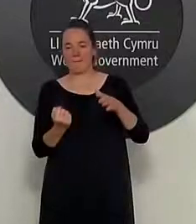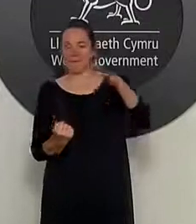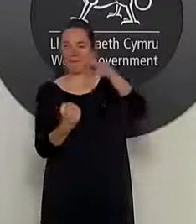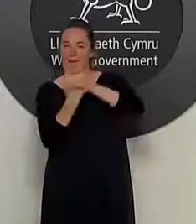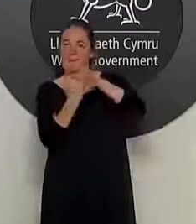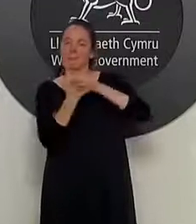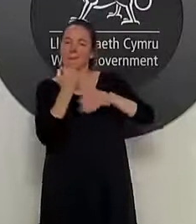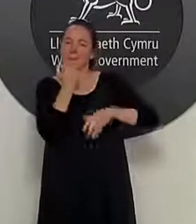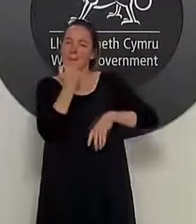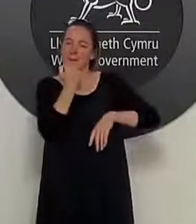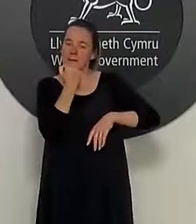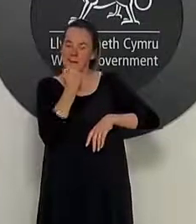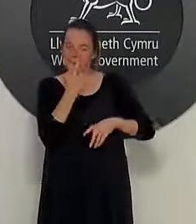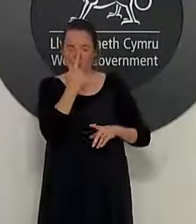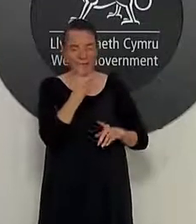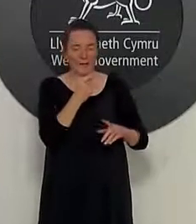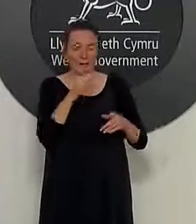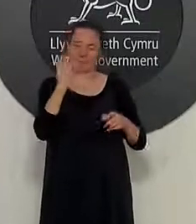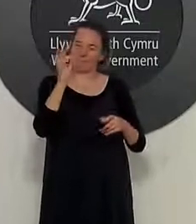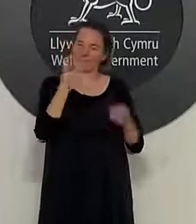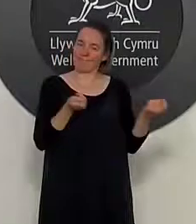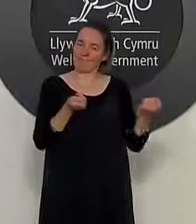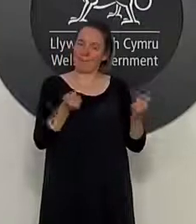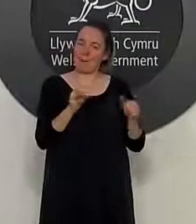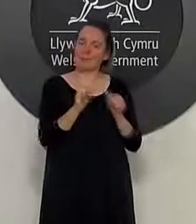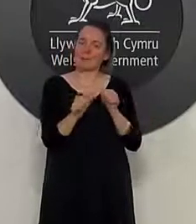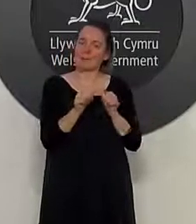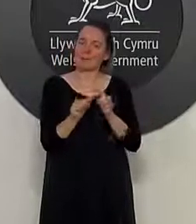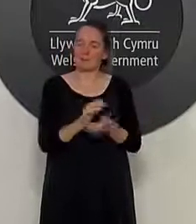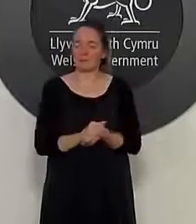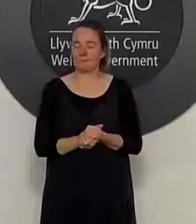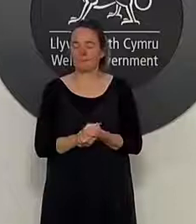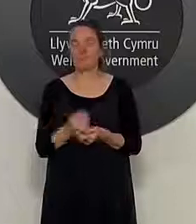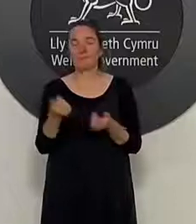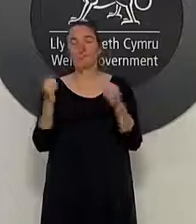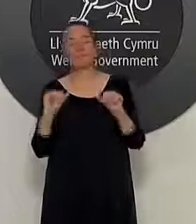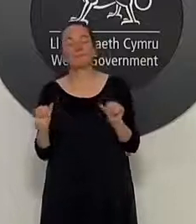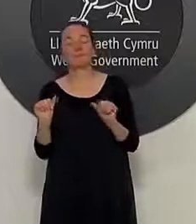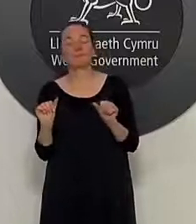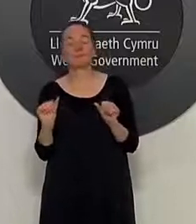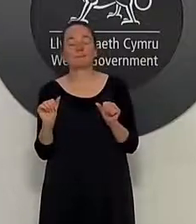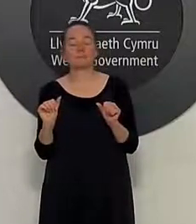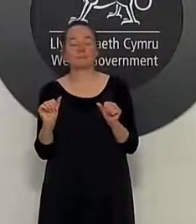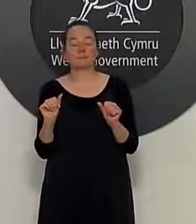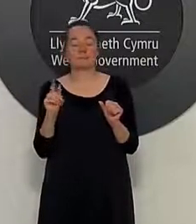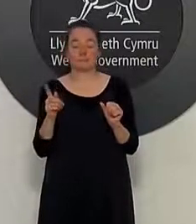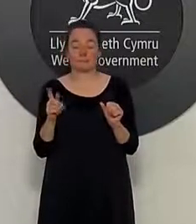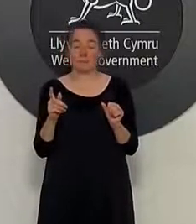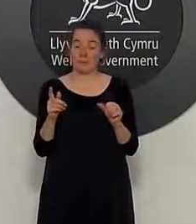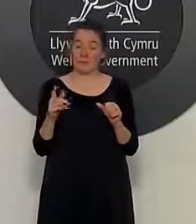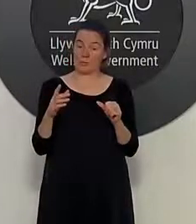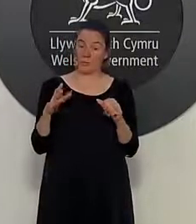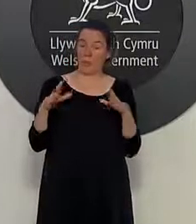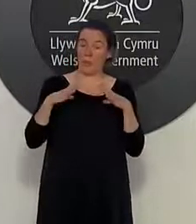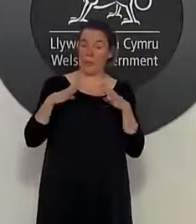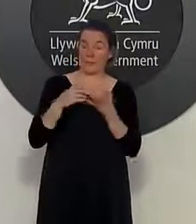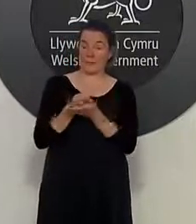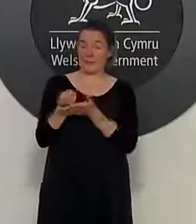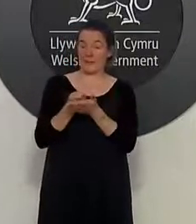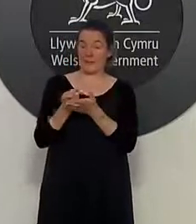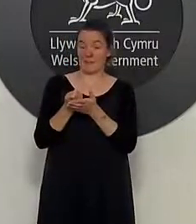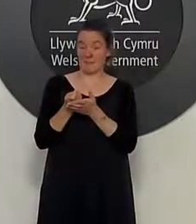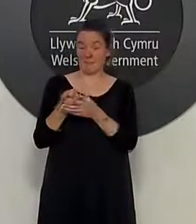hardaloedd. There has been an exponential growth in the short-term holiday let sector in recent